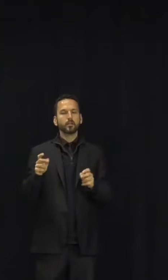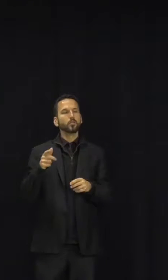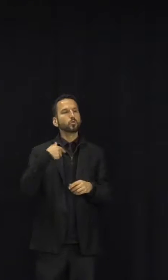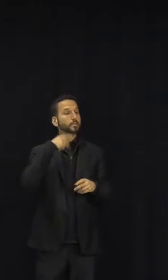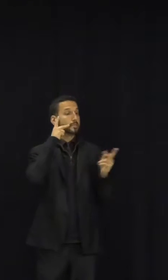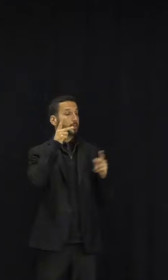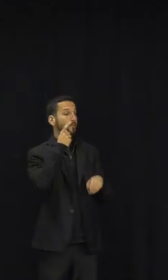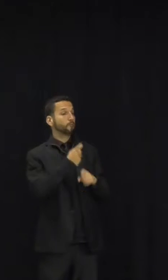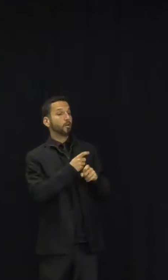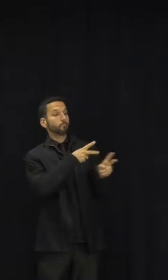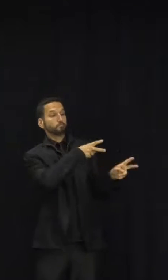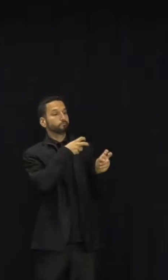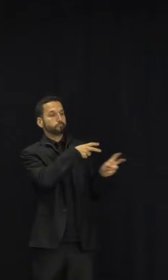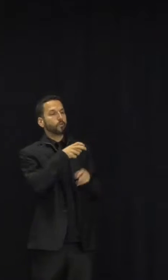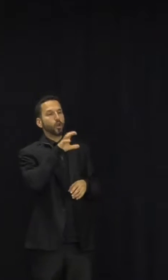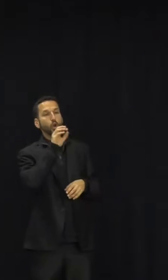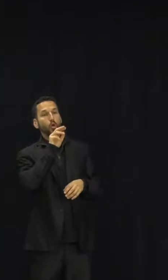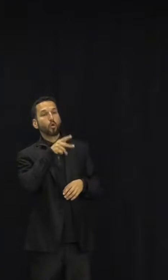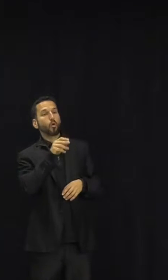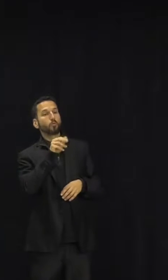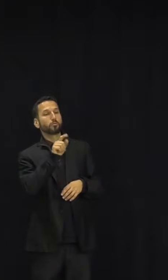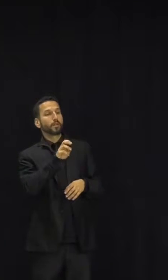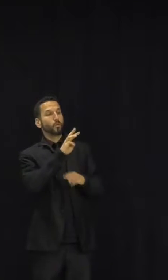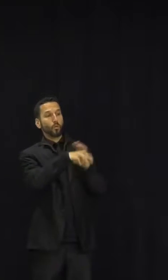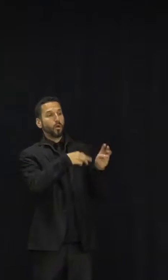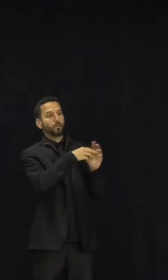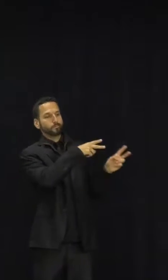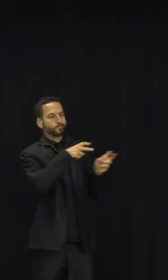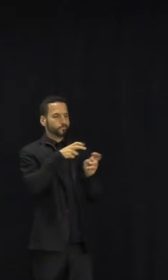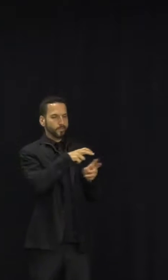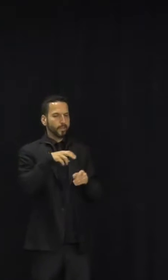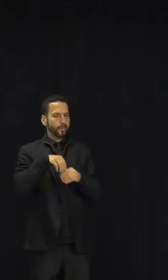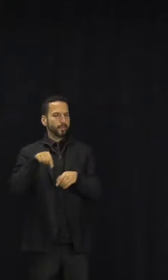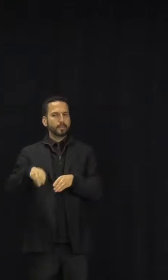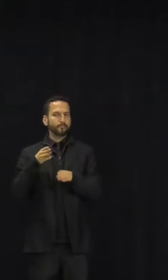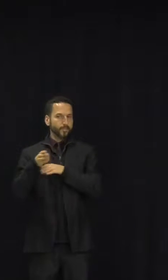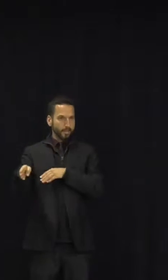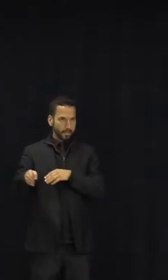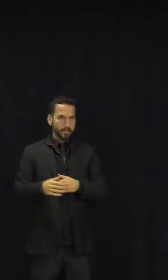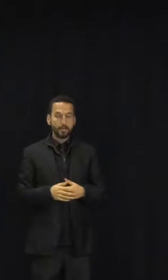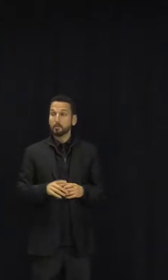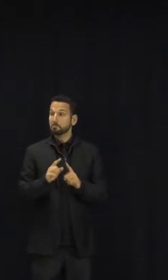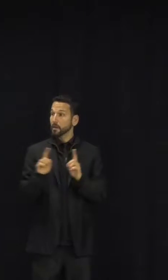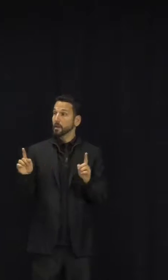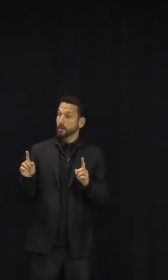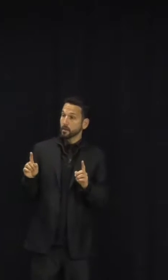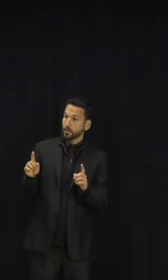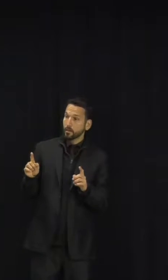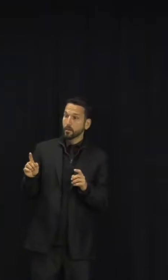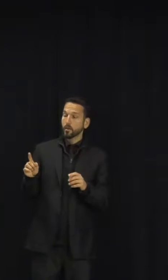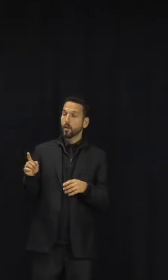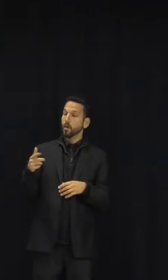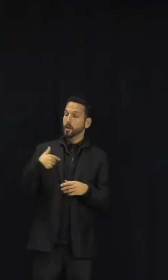need combined calendars with each other. That's an easy thing to do. How do we raise salaries in the dance field? How do we do